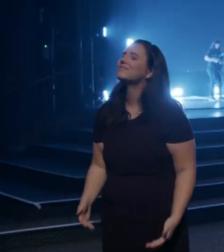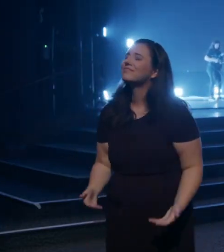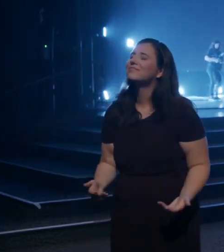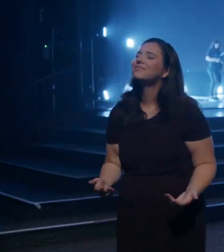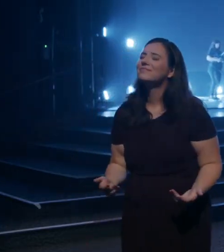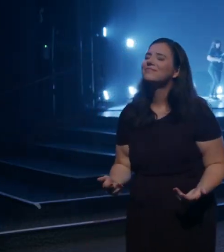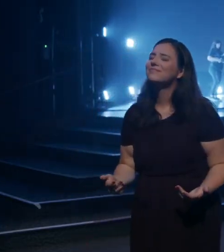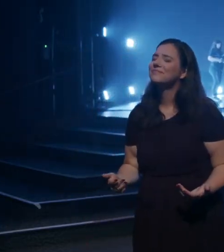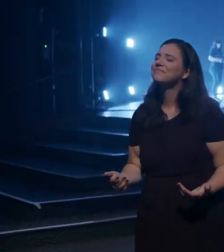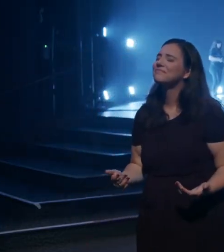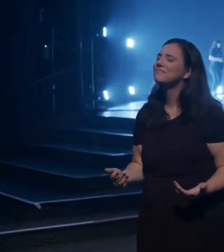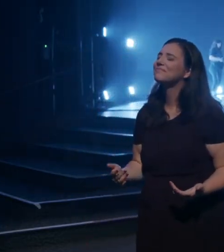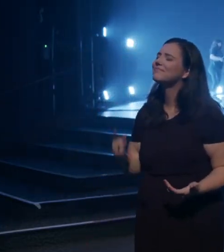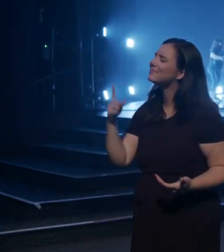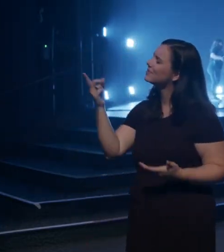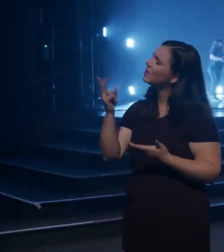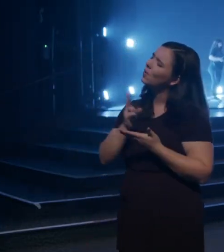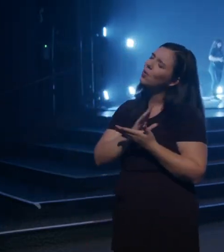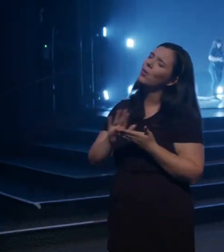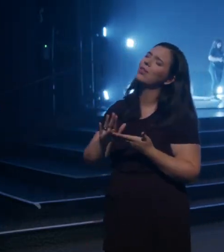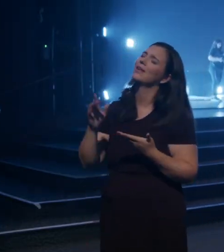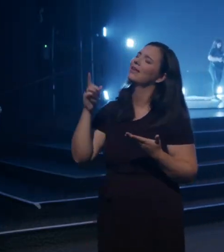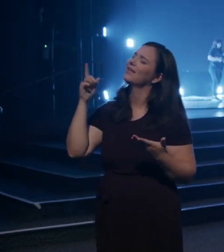You're holy, Lord.